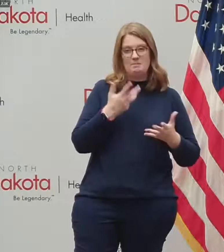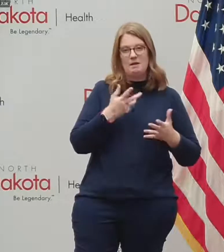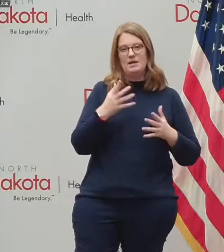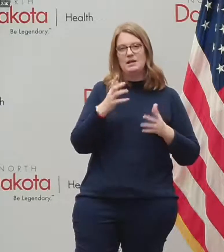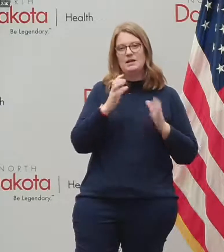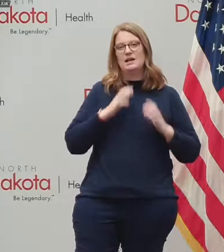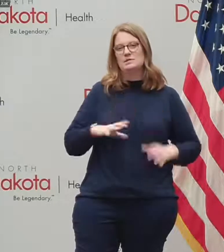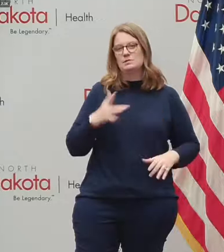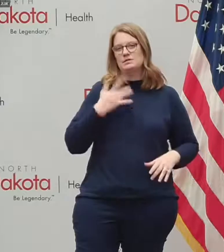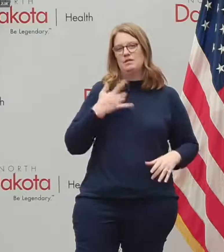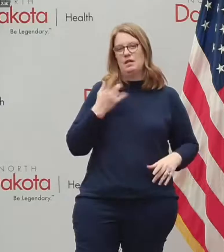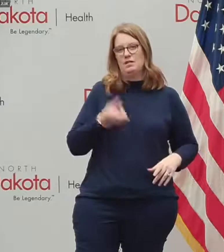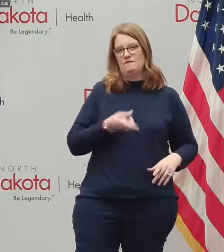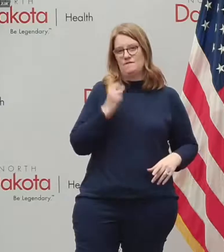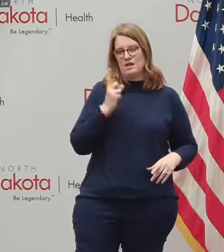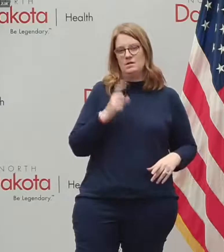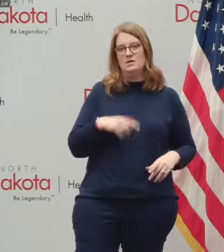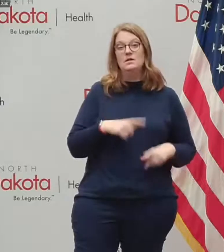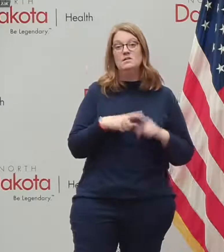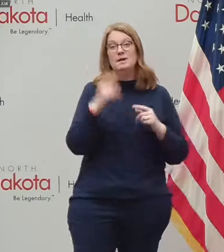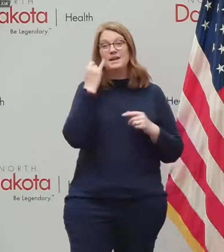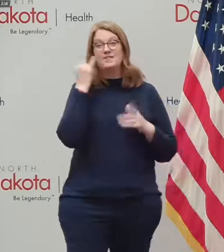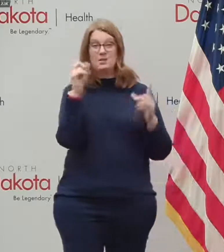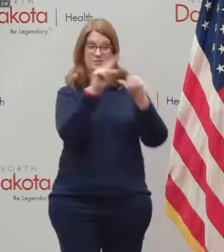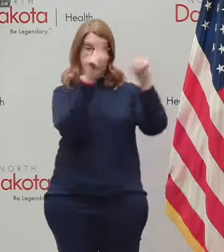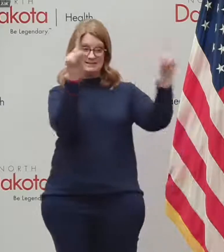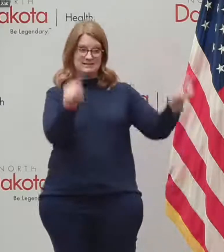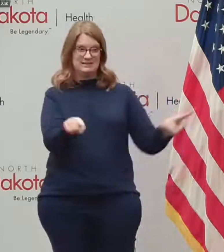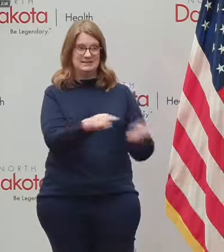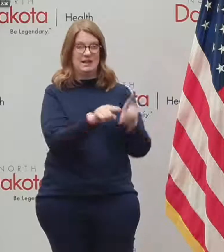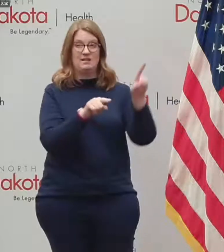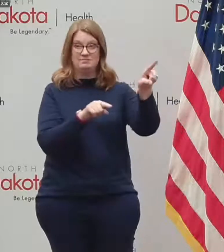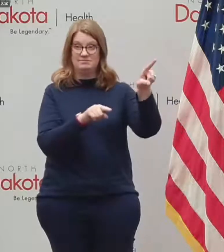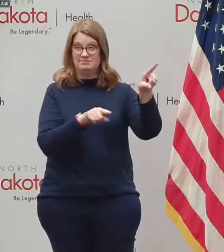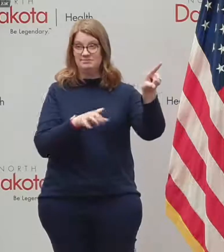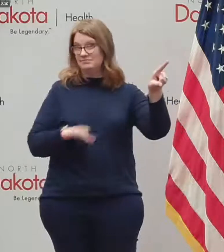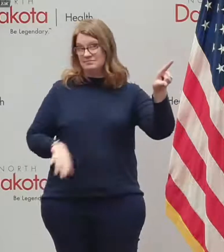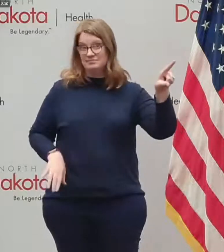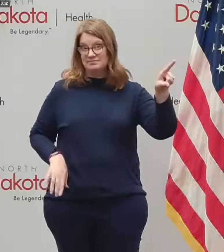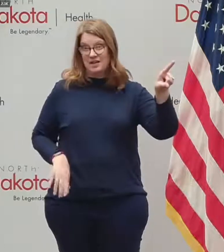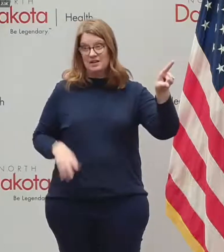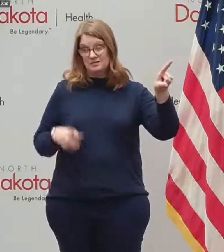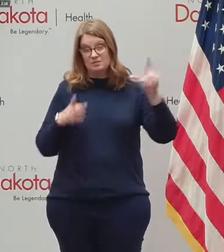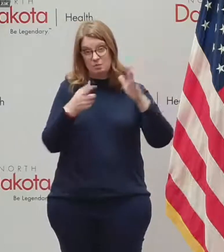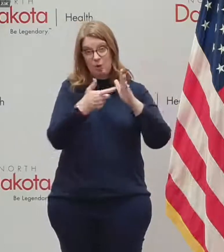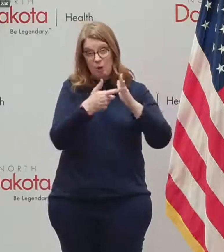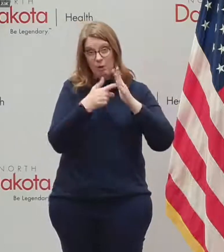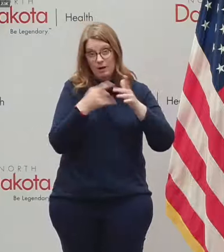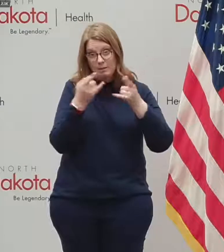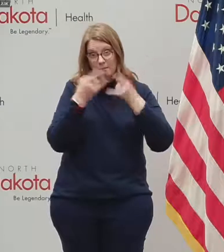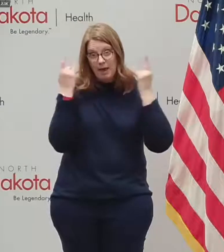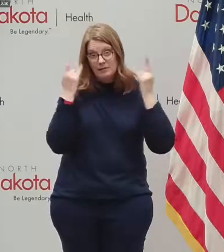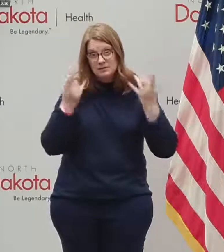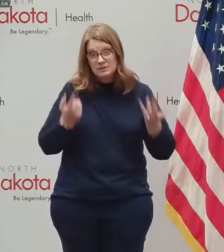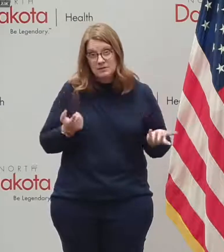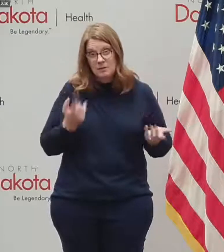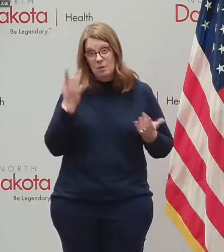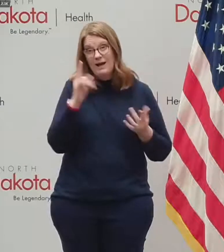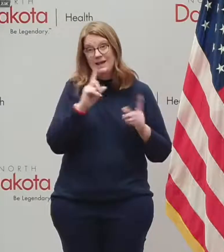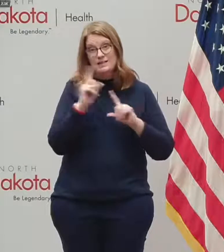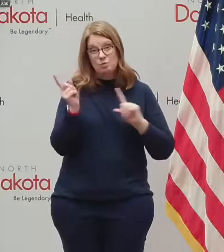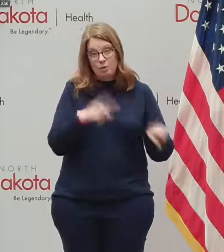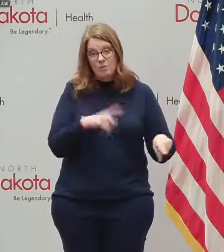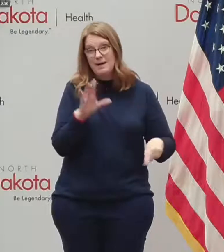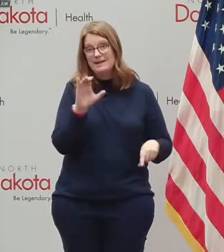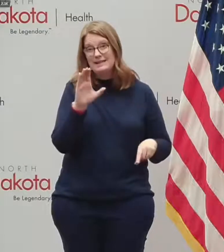customers. When they can put a sign up in the door that says, hey, everybody's required to wear a mask because it's ordered by the city commission, by the